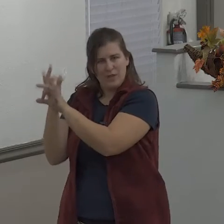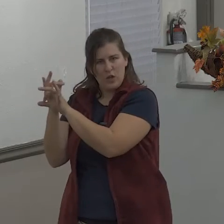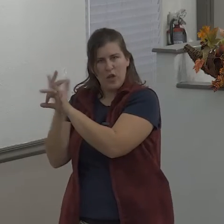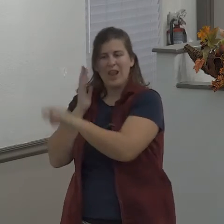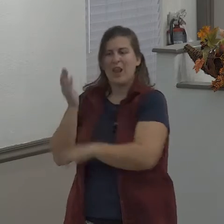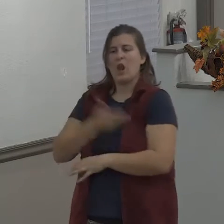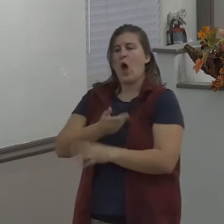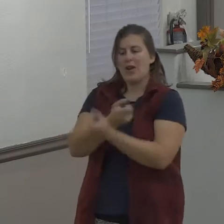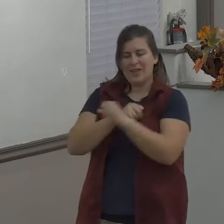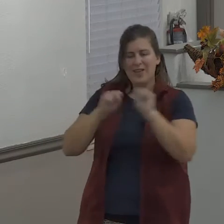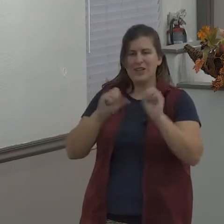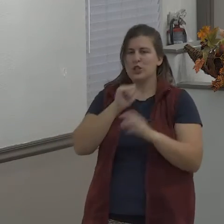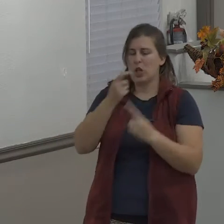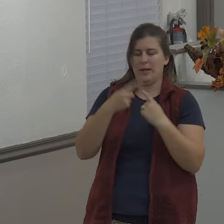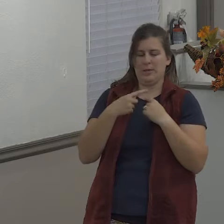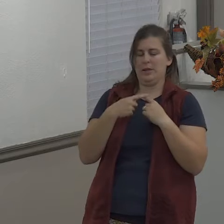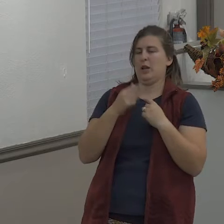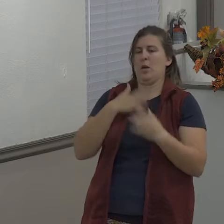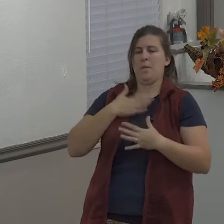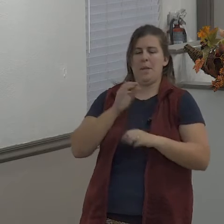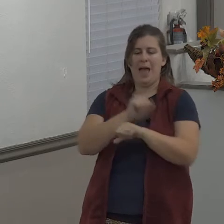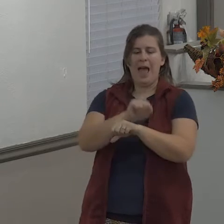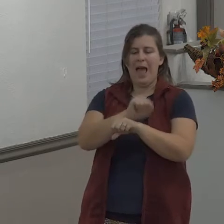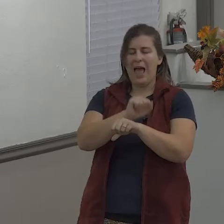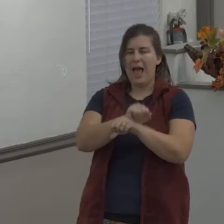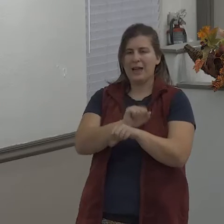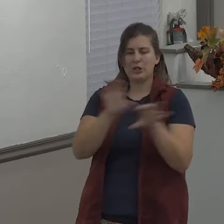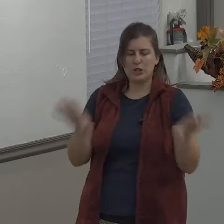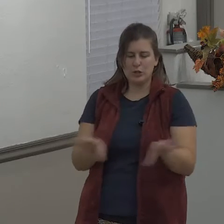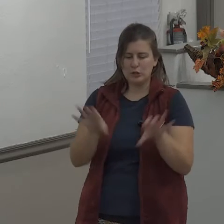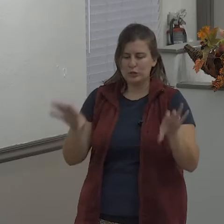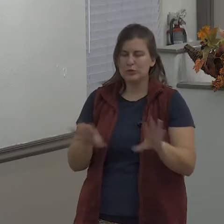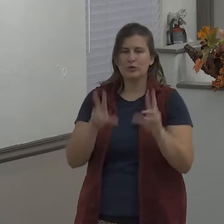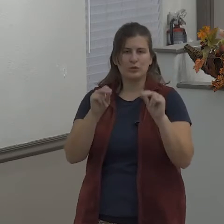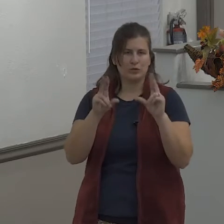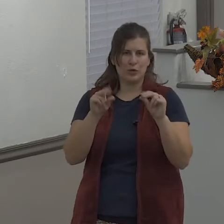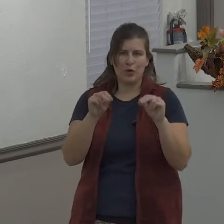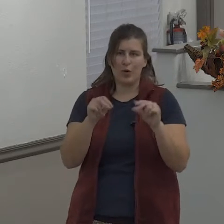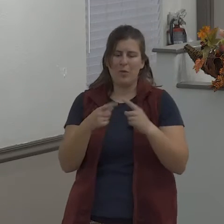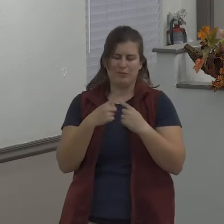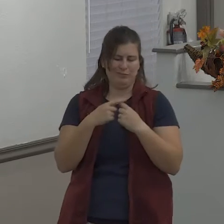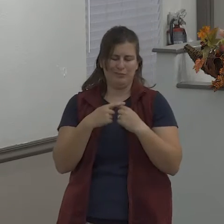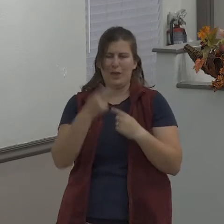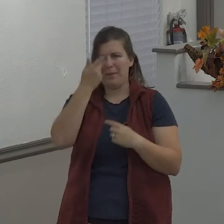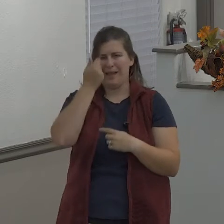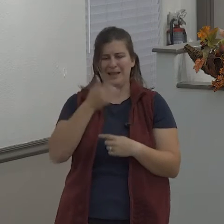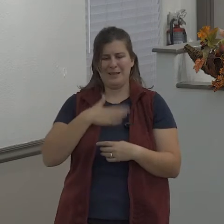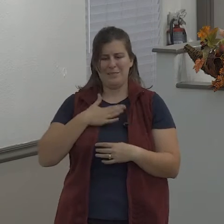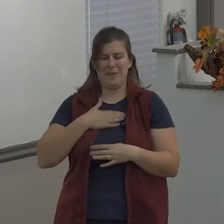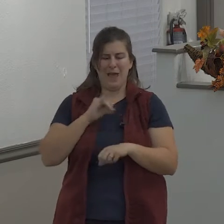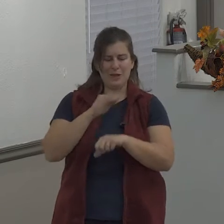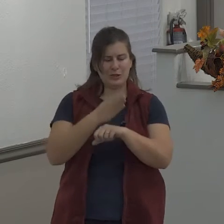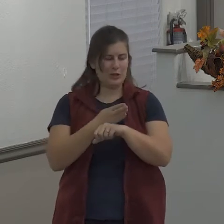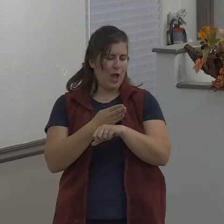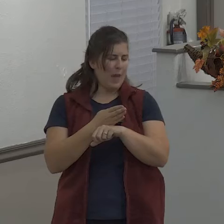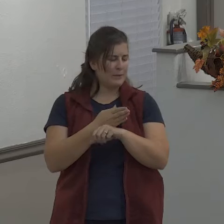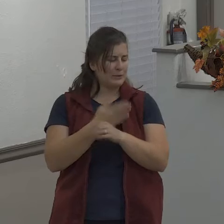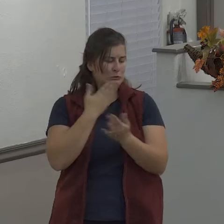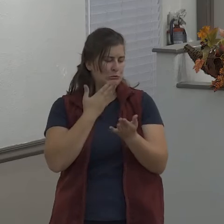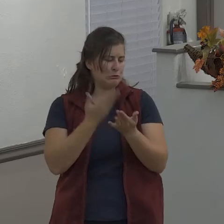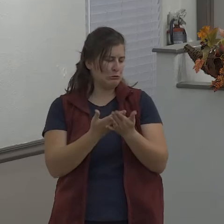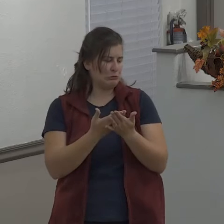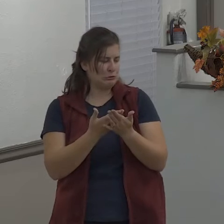And our salvation isn't pinned on performance. It's not pinned on works. We're not saved because we perform